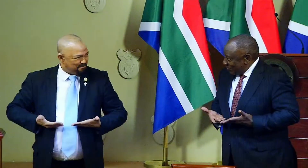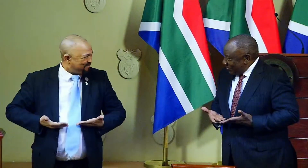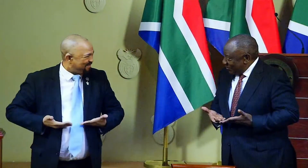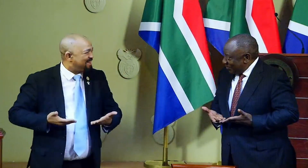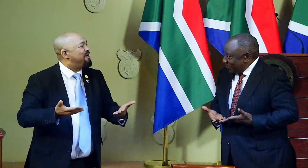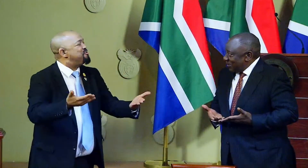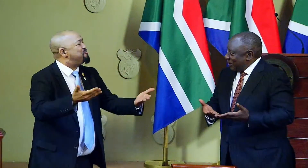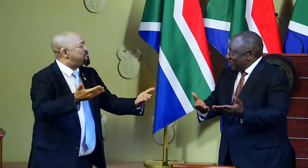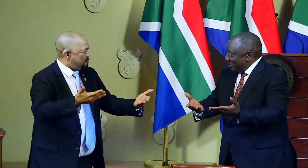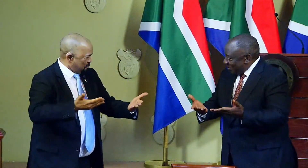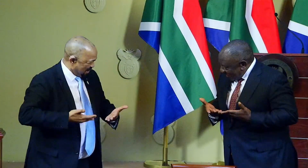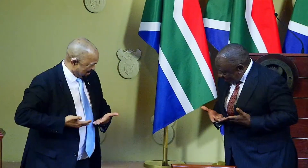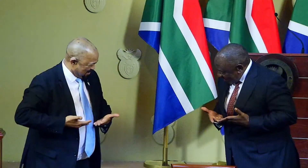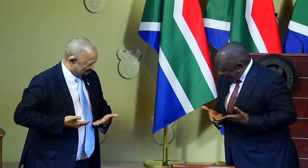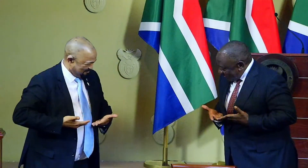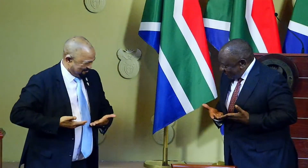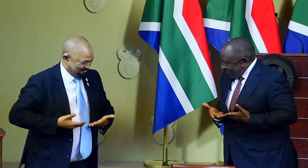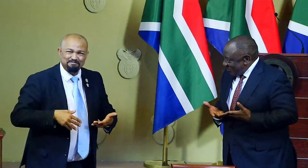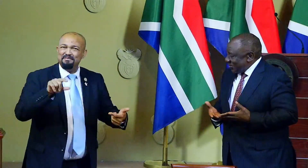Welcome.